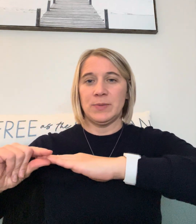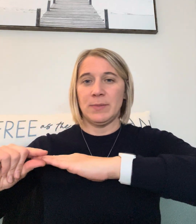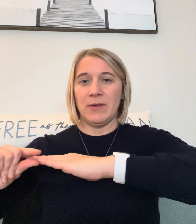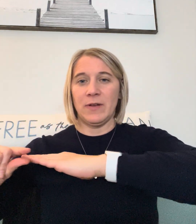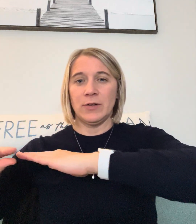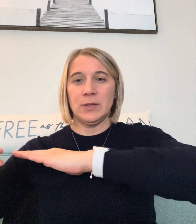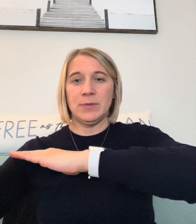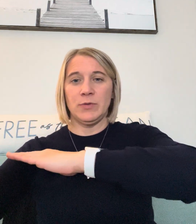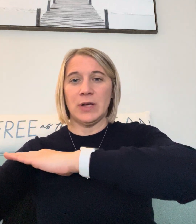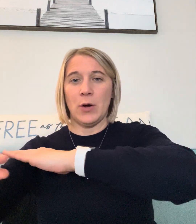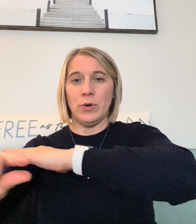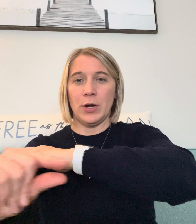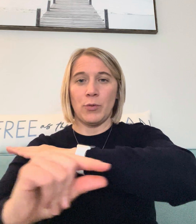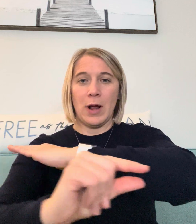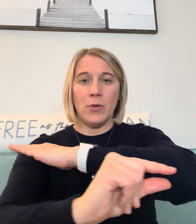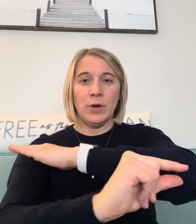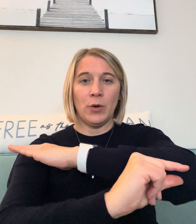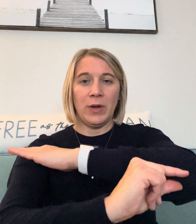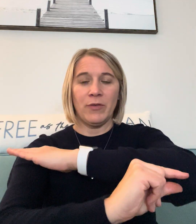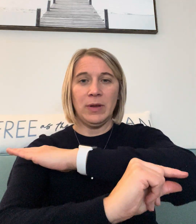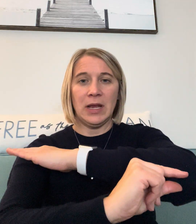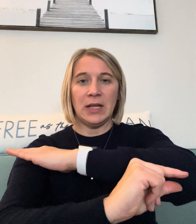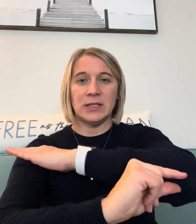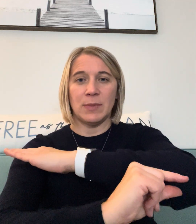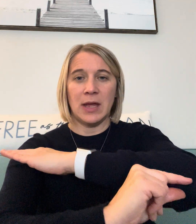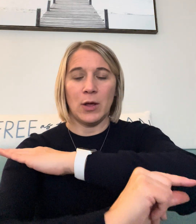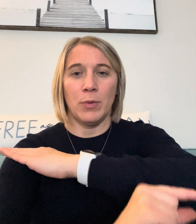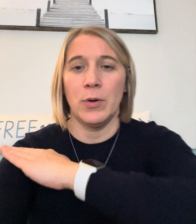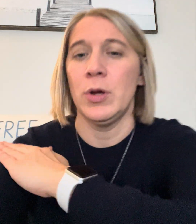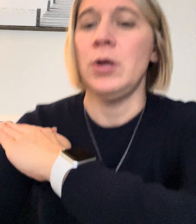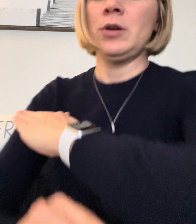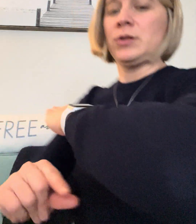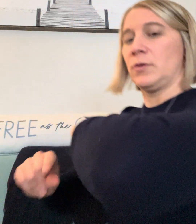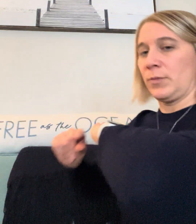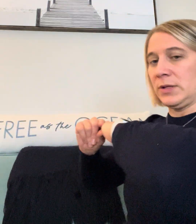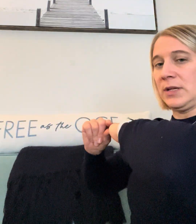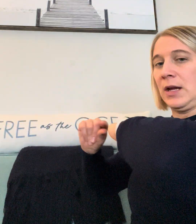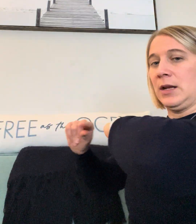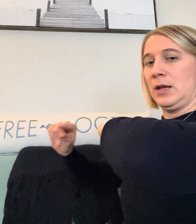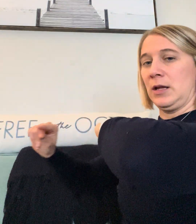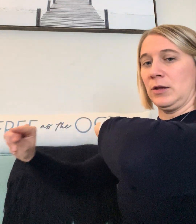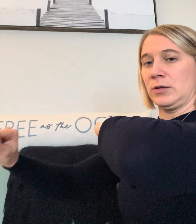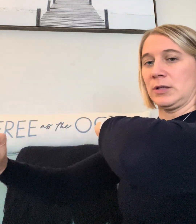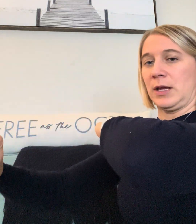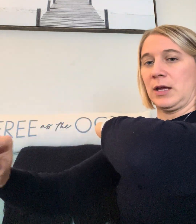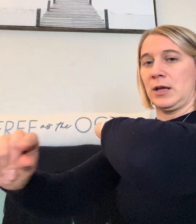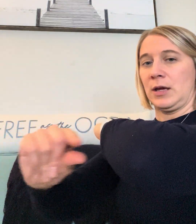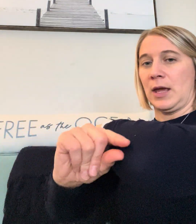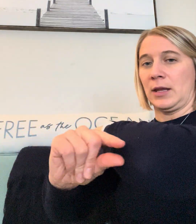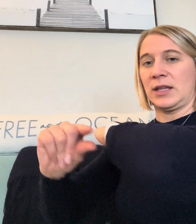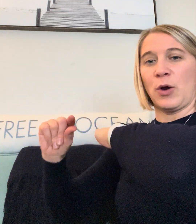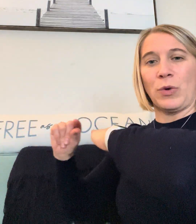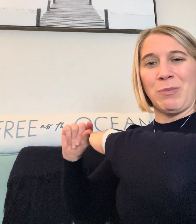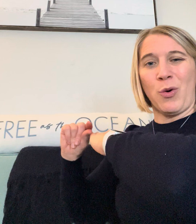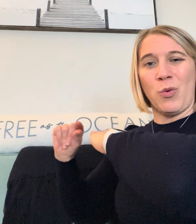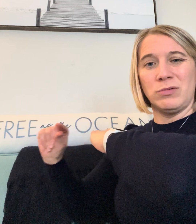at my fingertips, moves out and around and away from me, and hits my elbow. So from the side, it looks like, again, like that rainbow